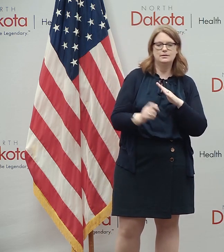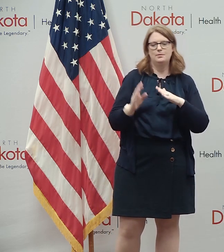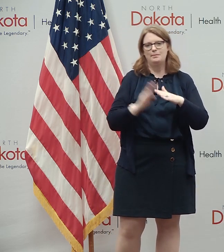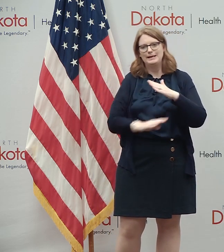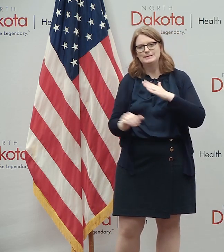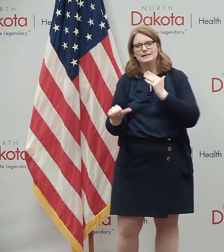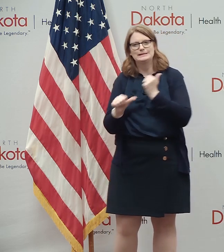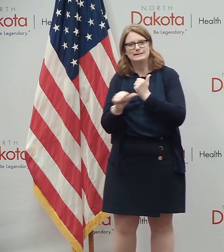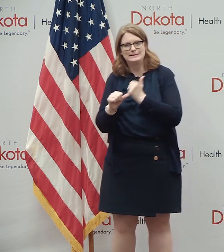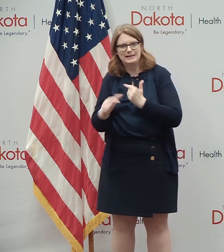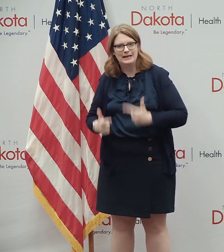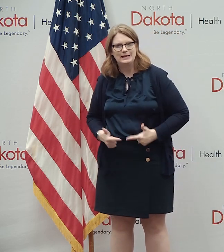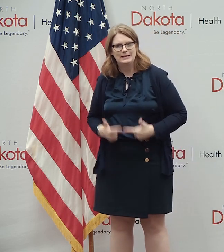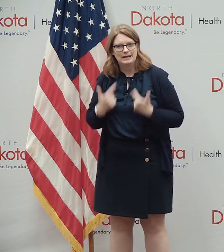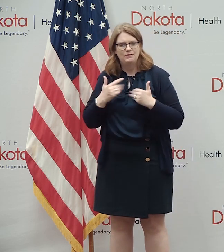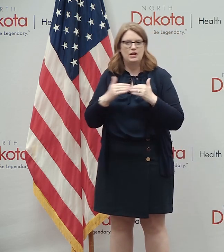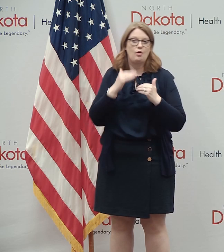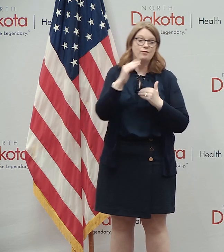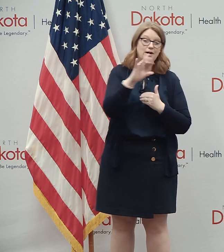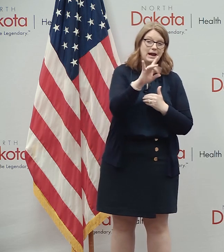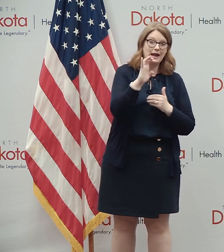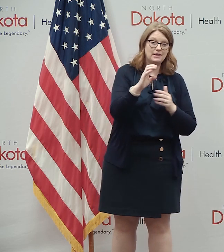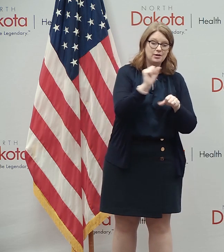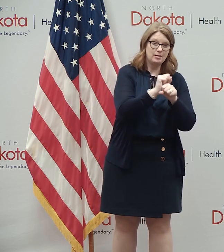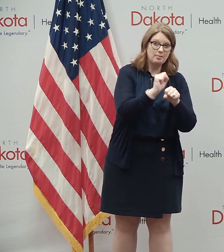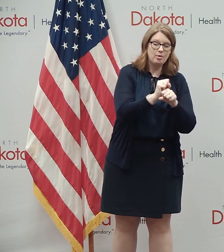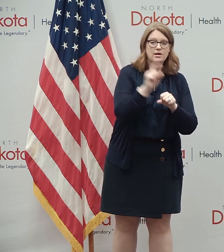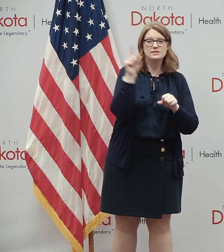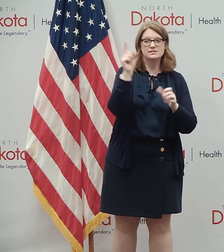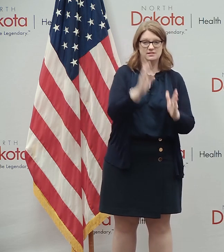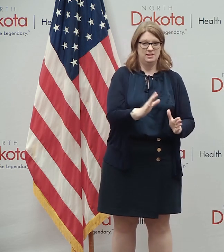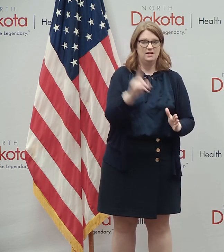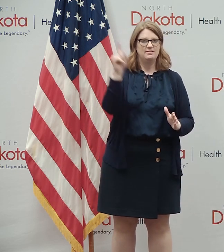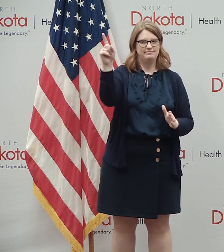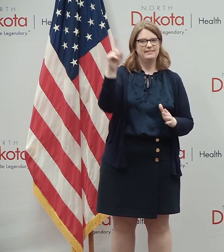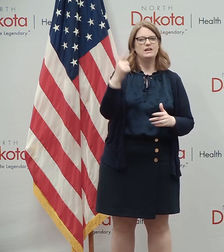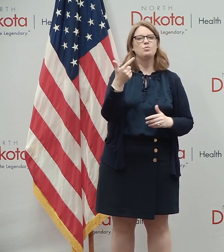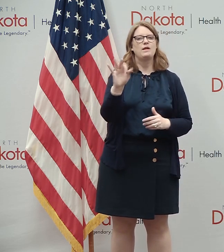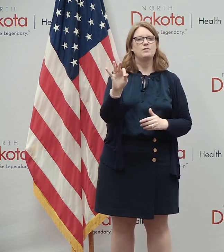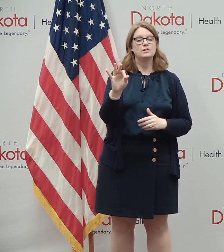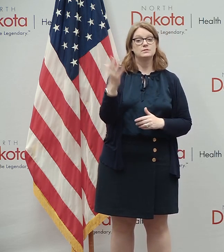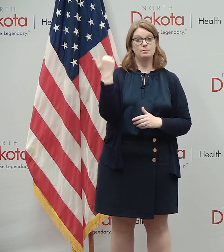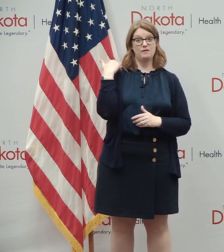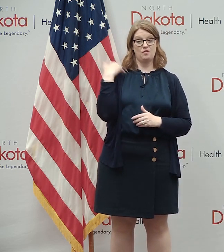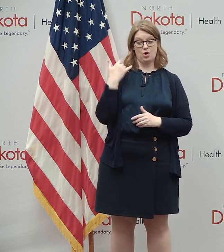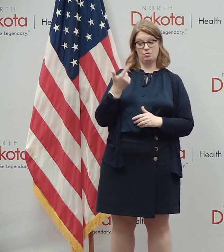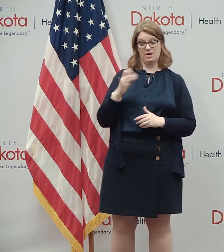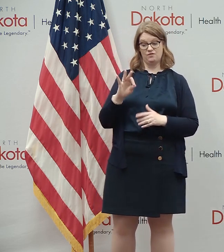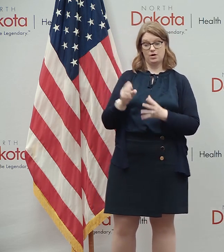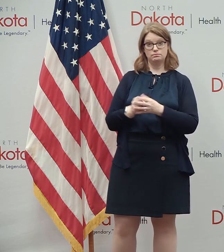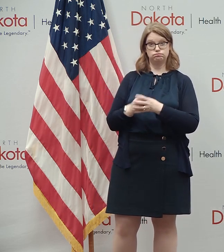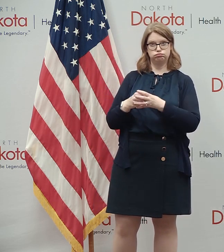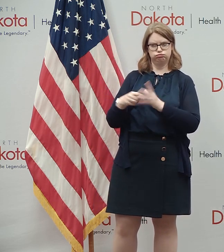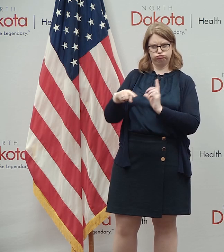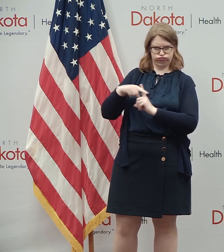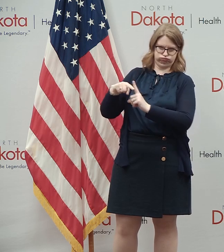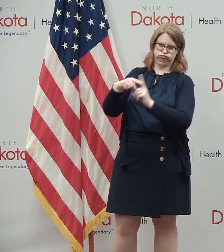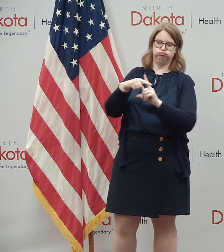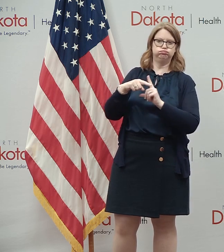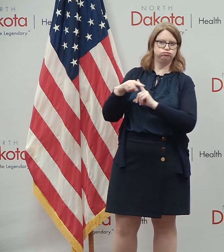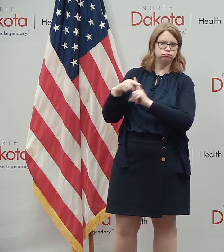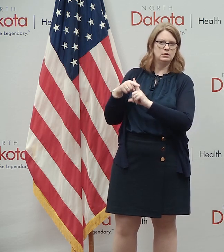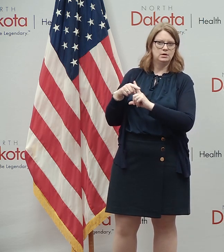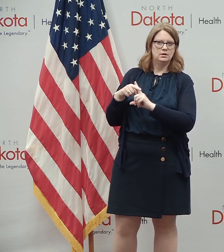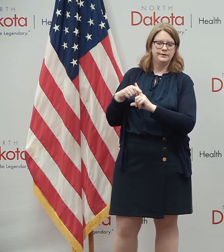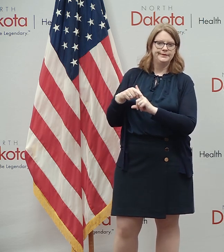and assisted living, over 800 employees. They're based out of Grand Forks. As we know, Grand Forks was an early hotspot for COVID-19 cases